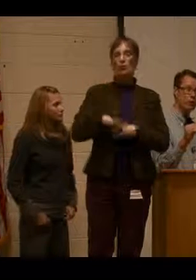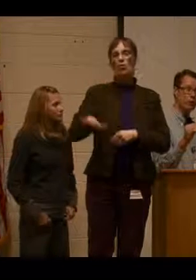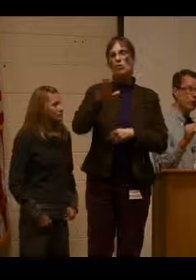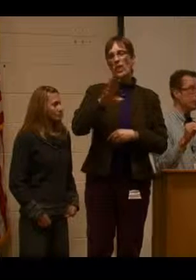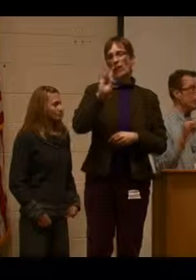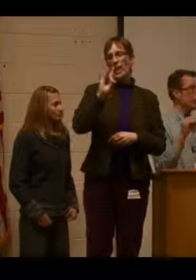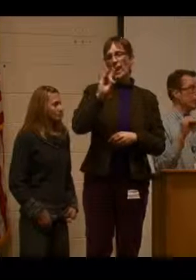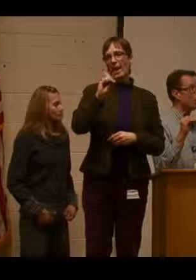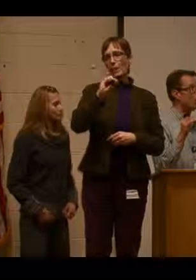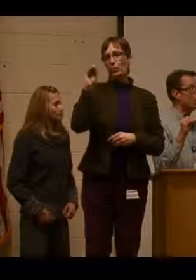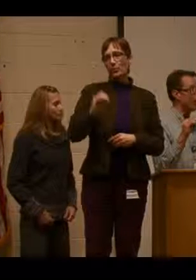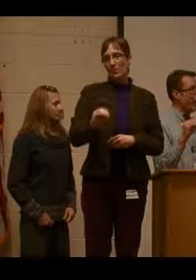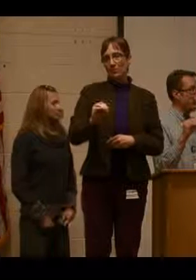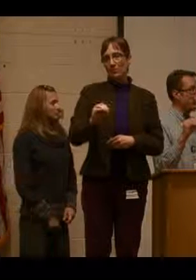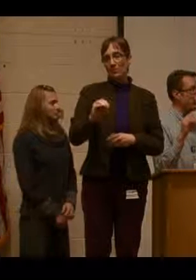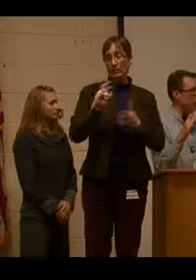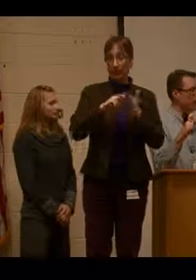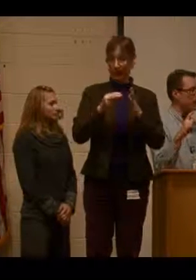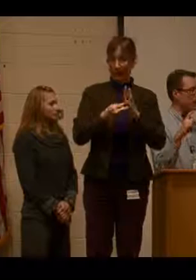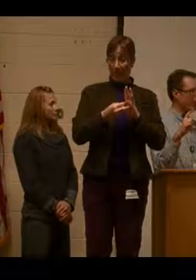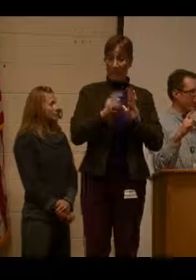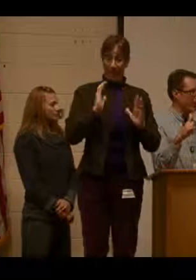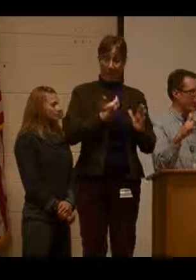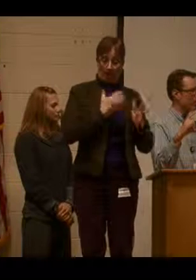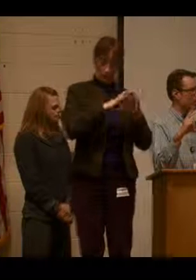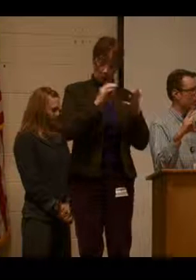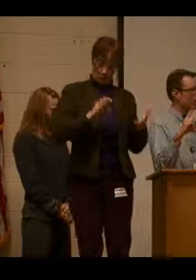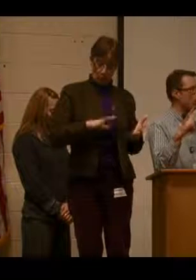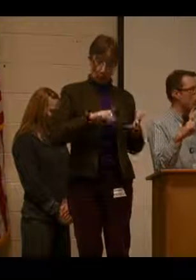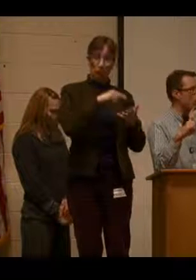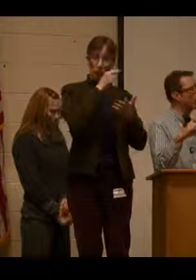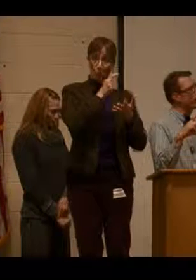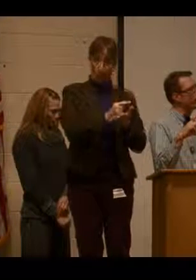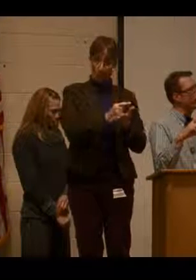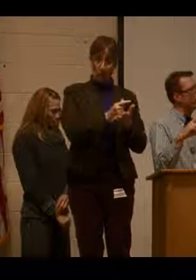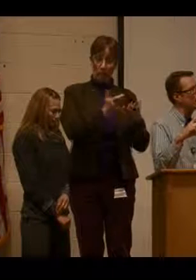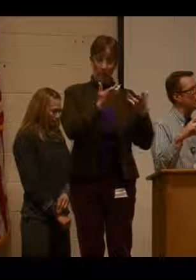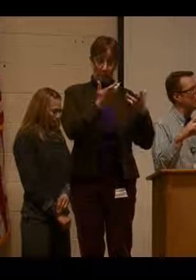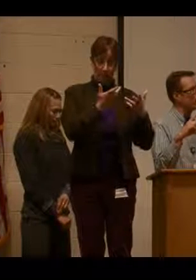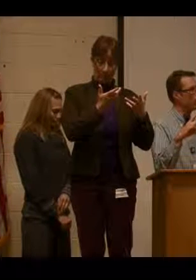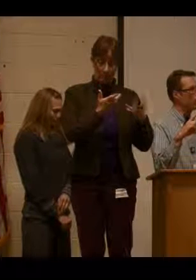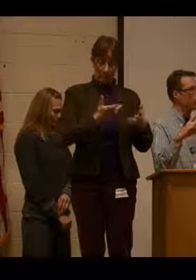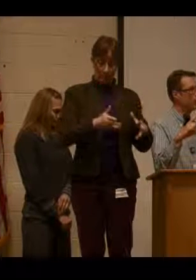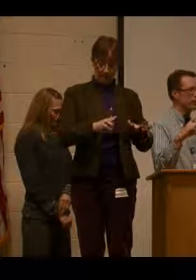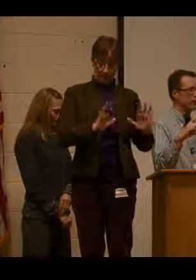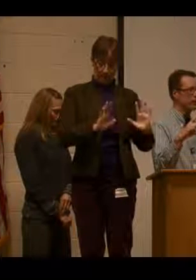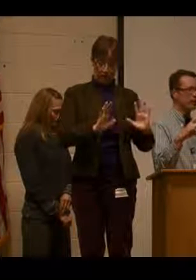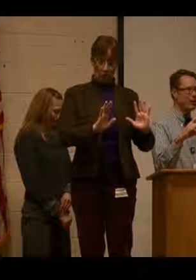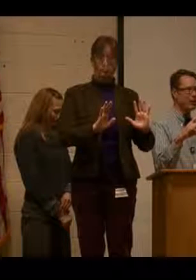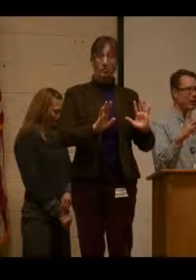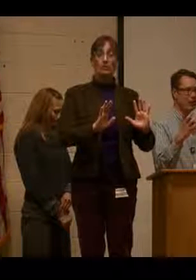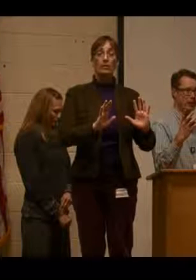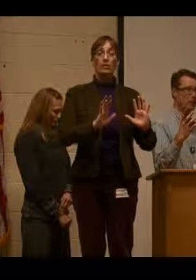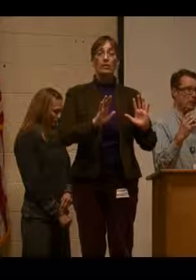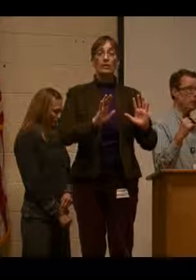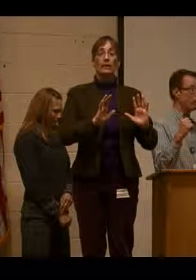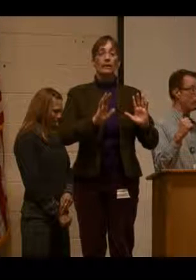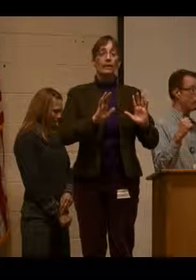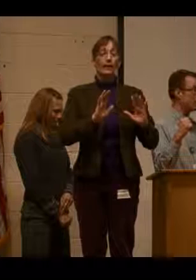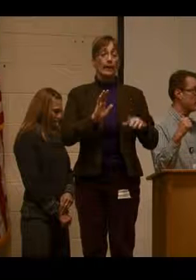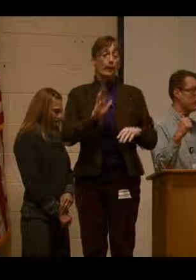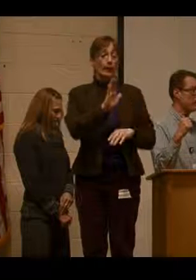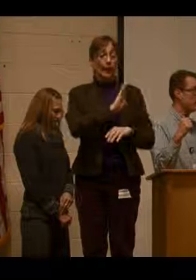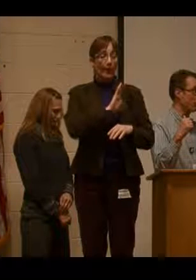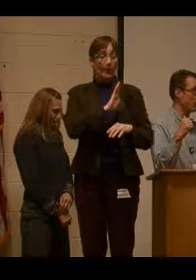after meeting their goals within their IEP for their post-secondary placements, whether that be in a four-year